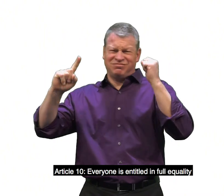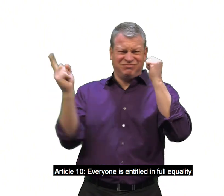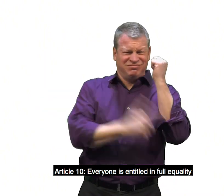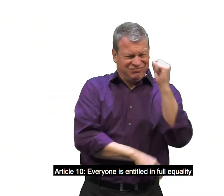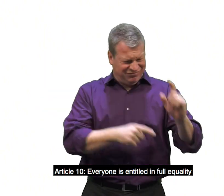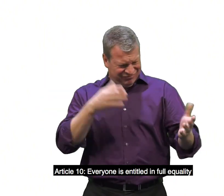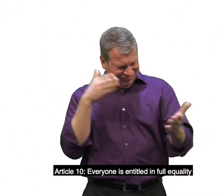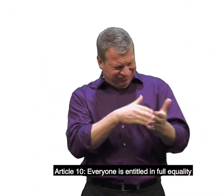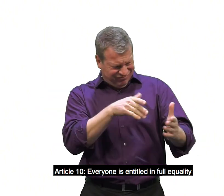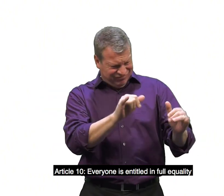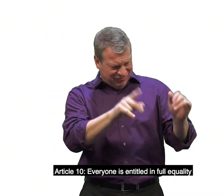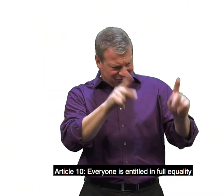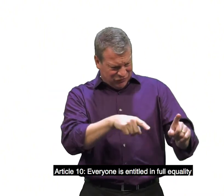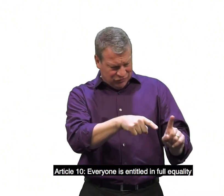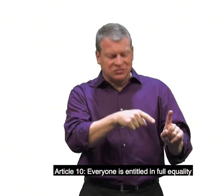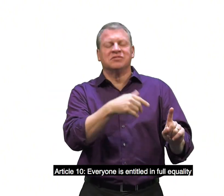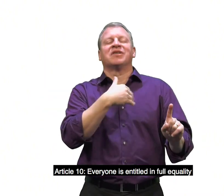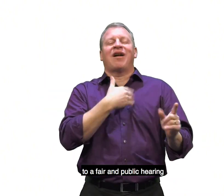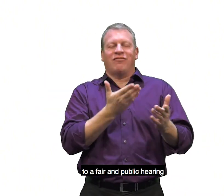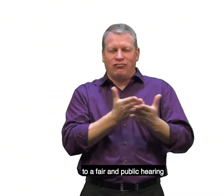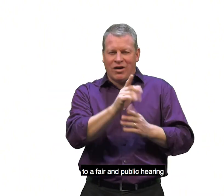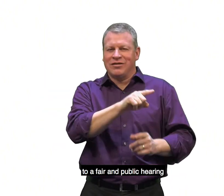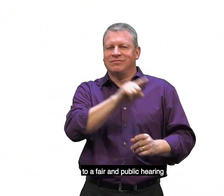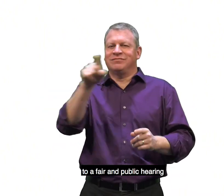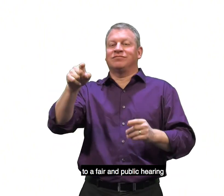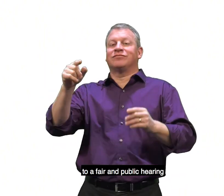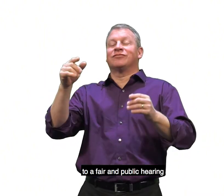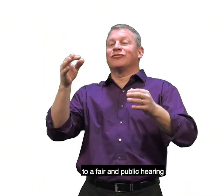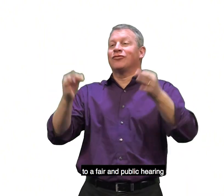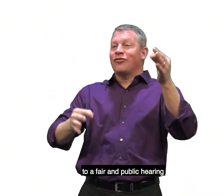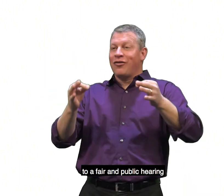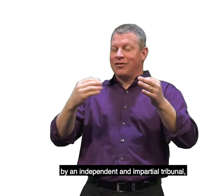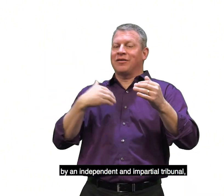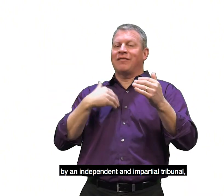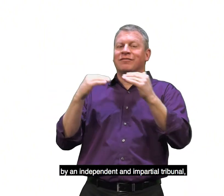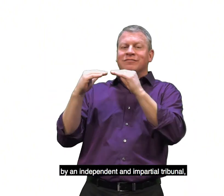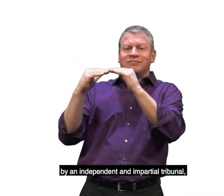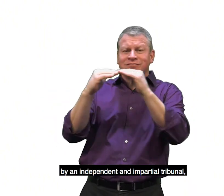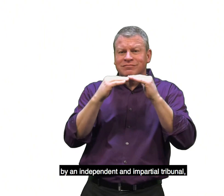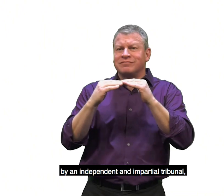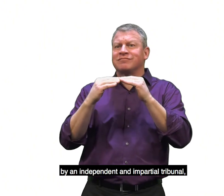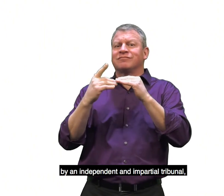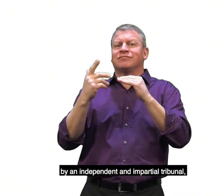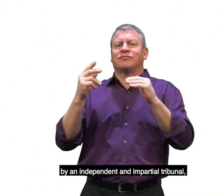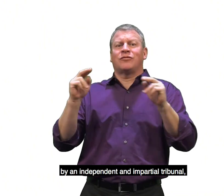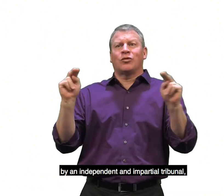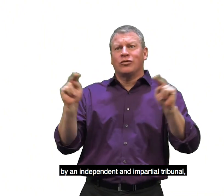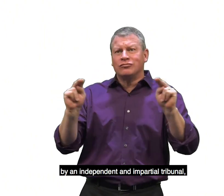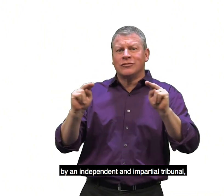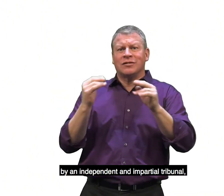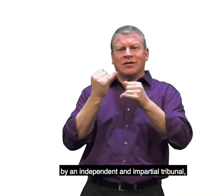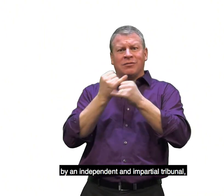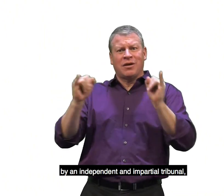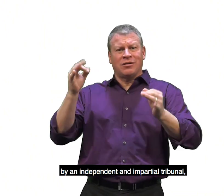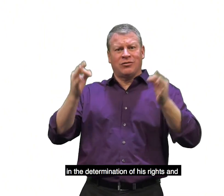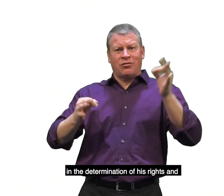is entitled in full equality to a fair and public hearing by an independent and impartial tribunal in